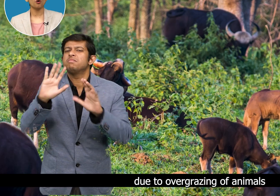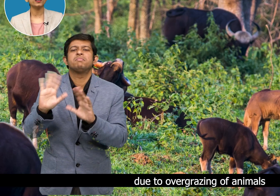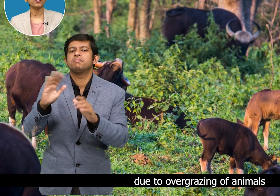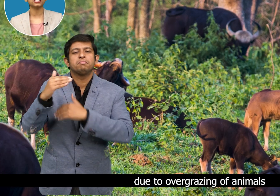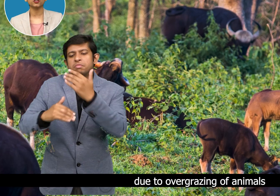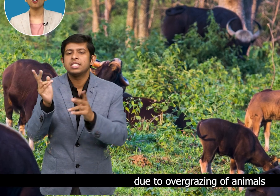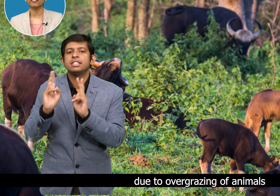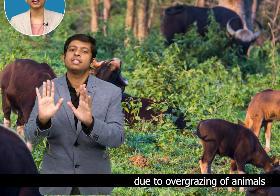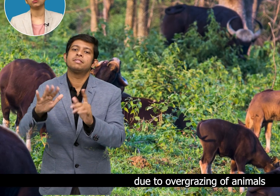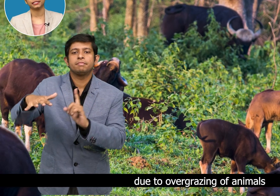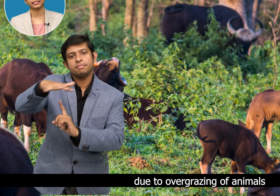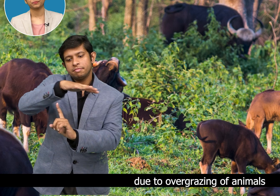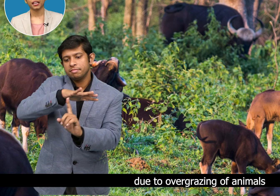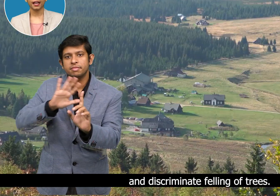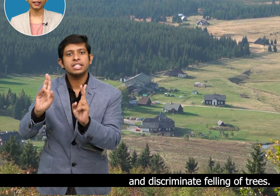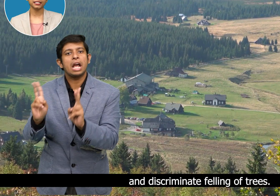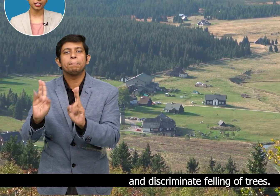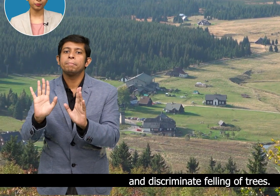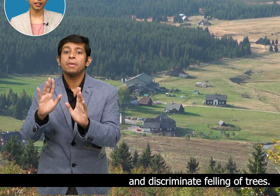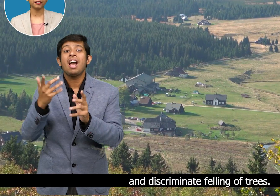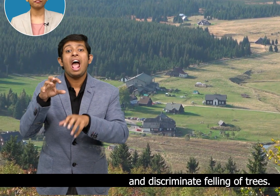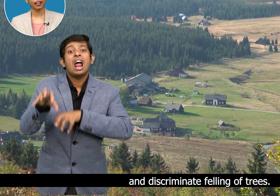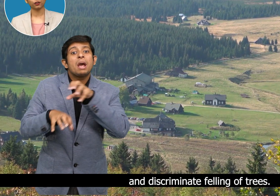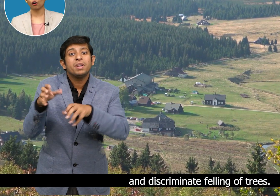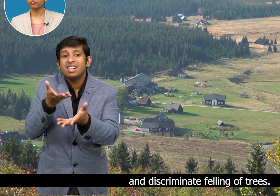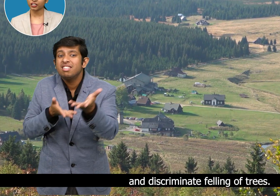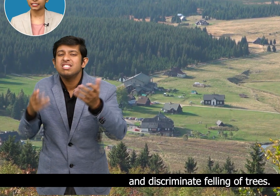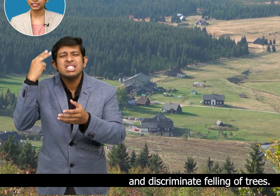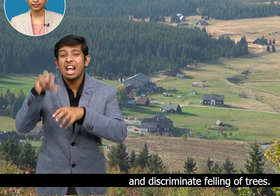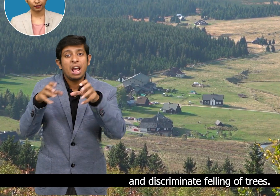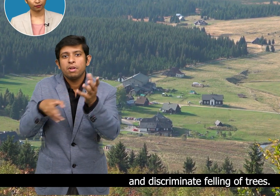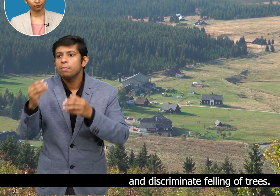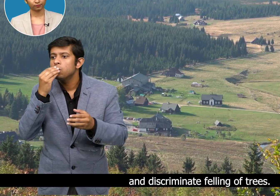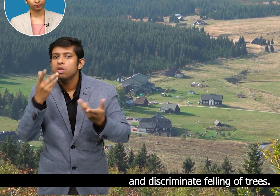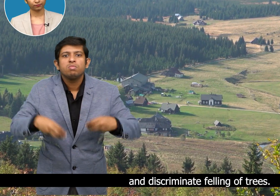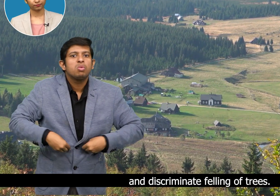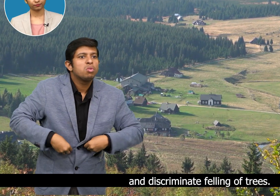to overgrazing of animals and indiscriminate felling of trees.